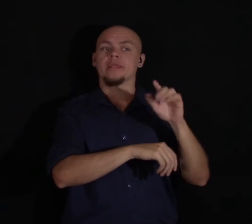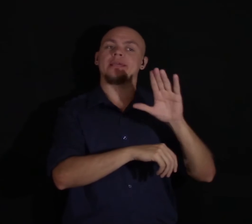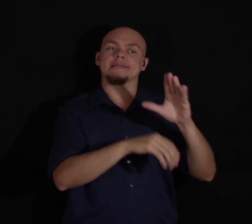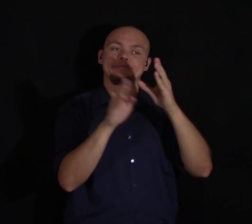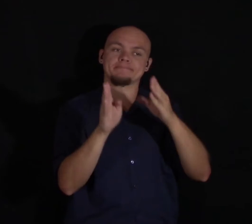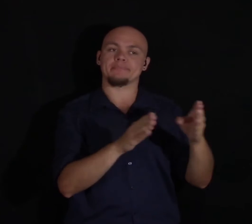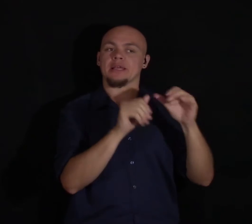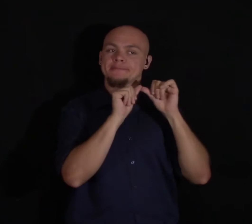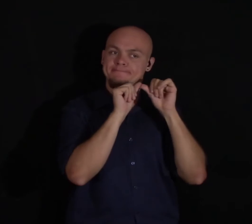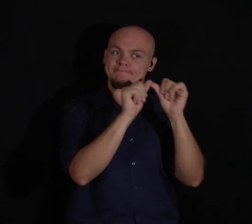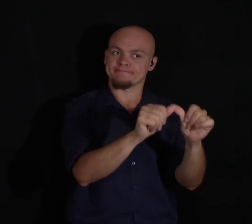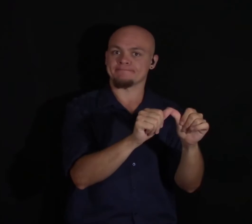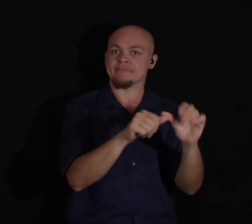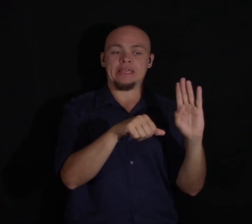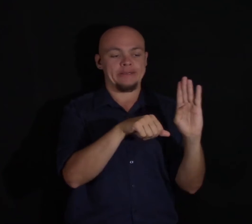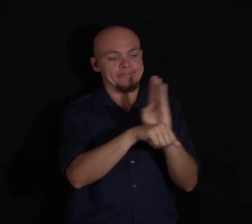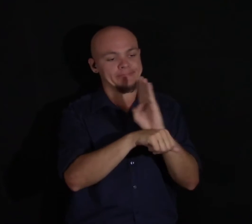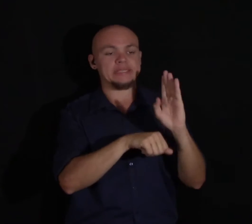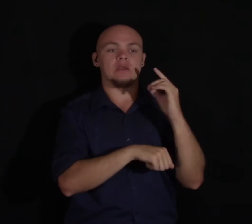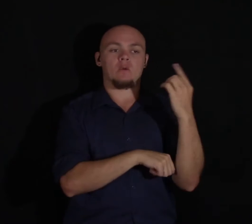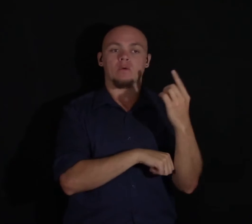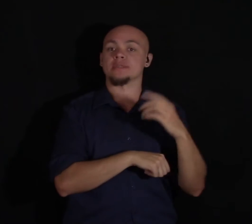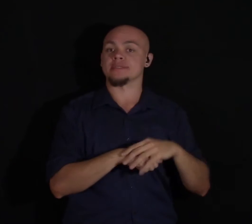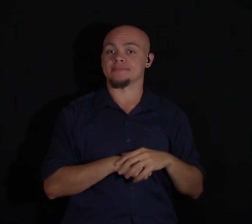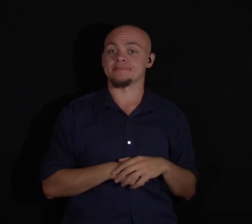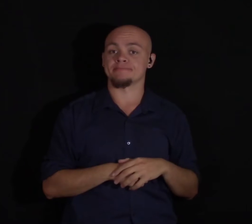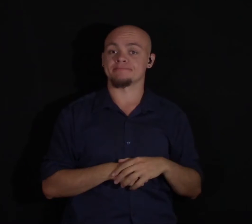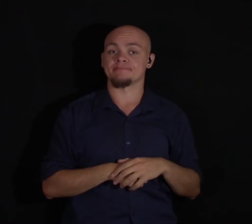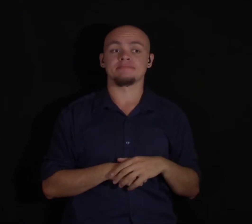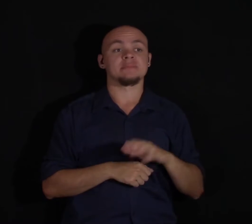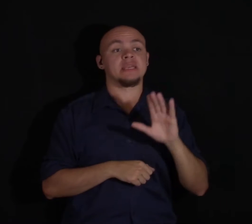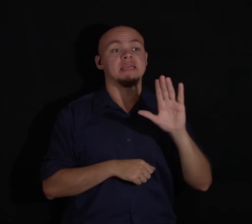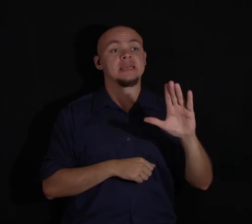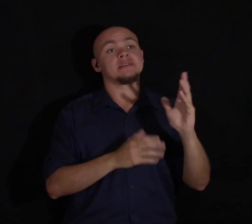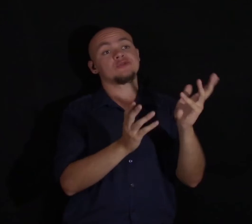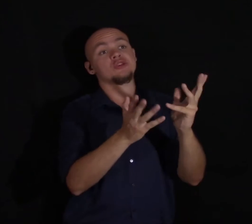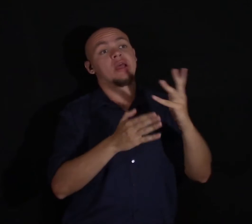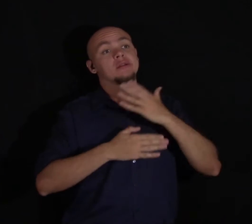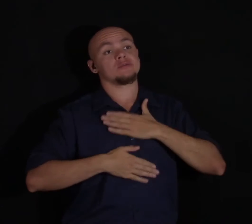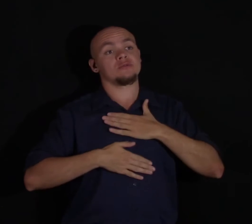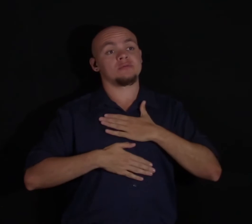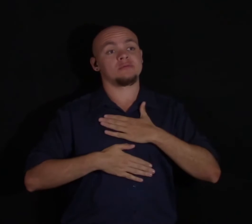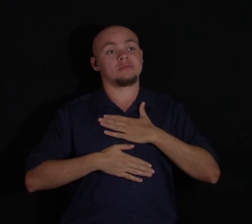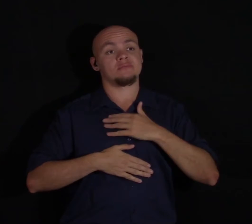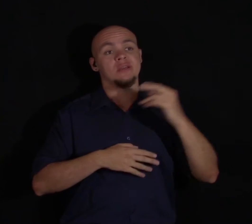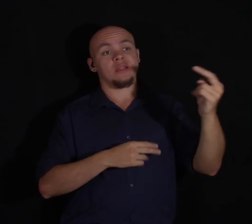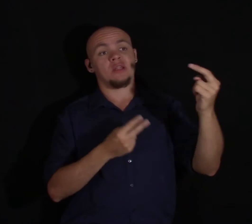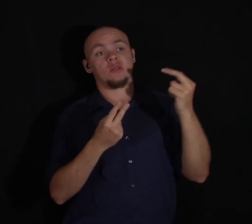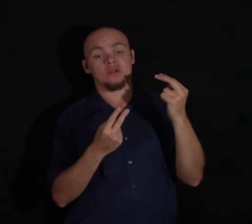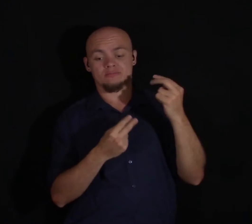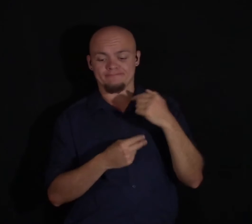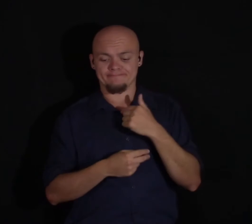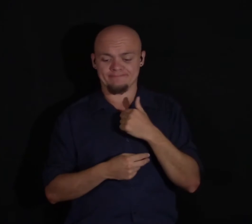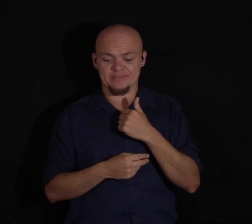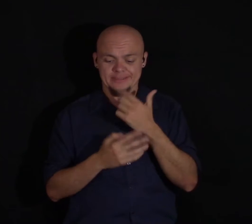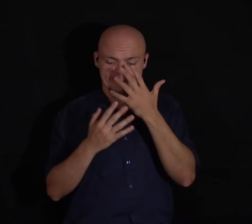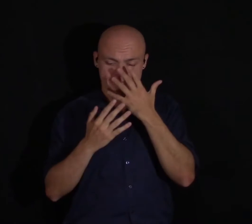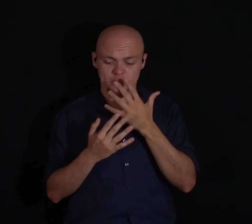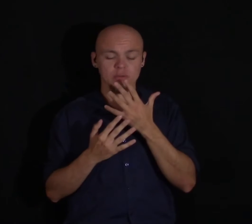busy, and the only check to his enjoyments was my sorrow and dejected mind. I tried to conceal this as much